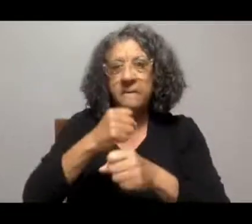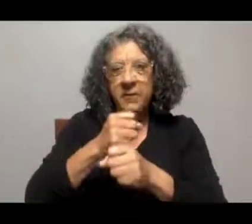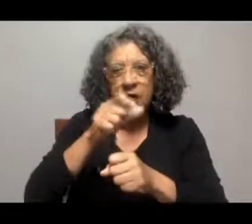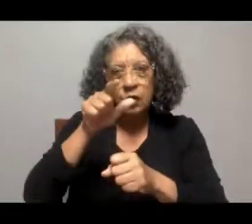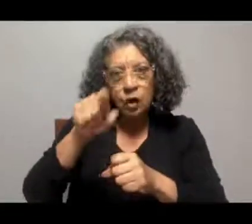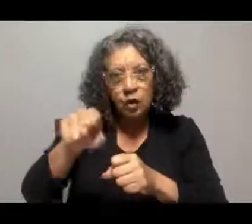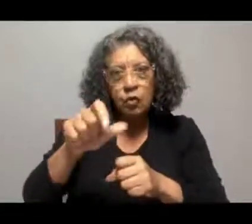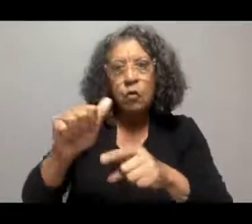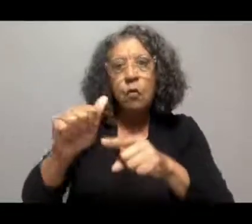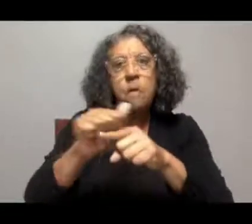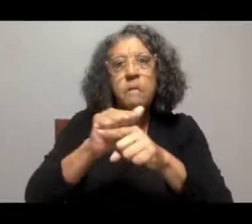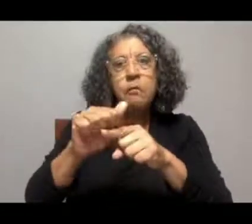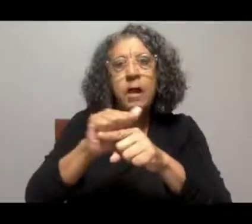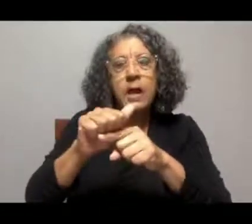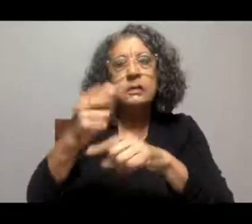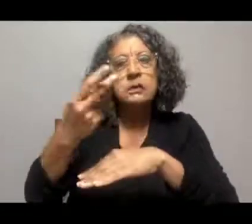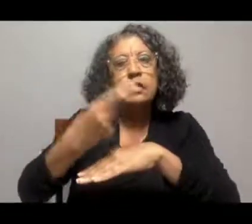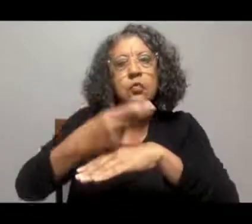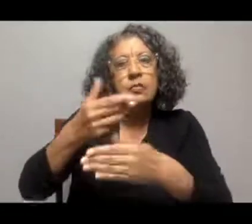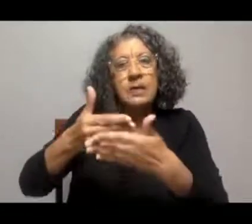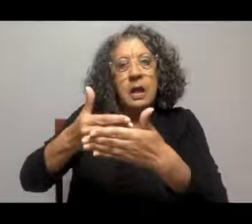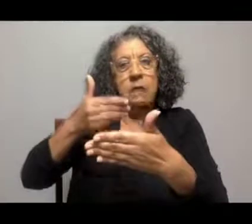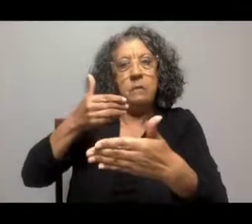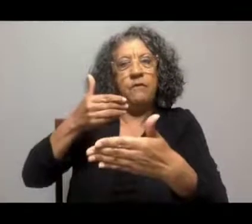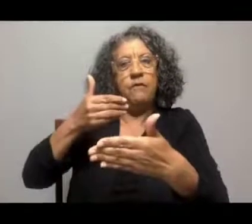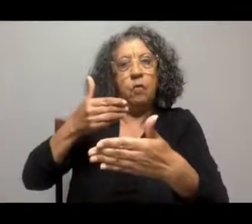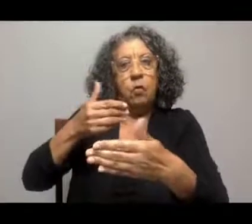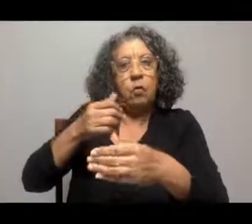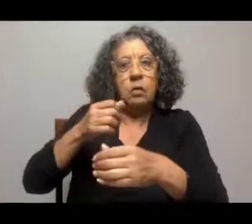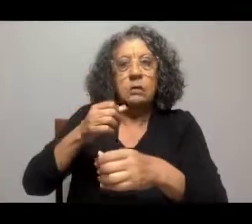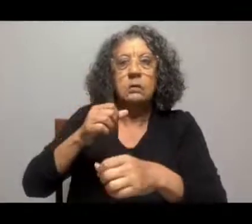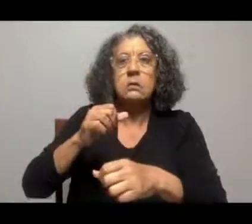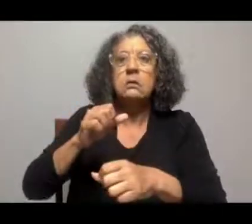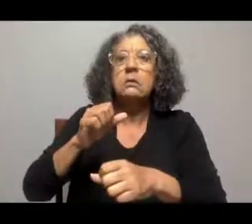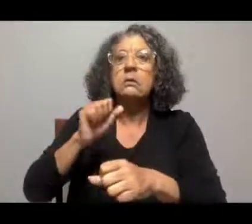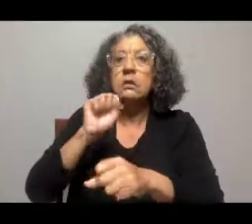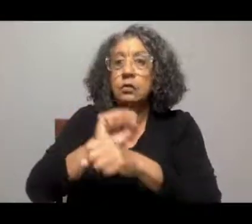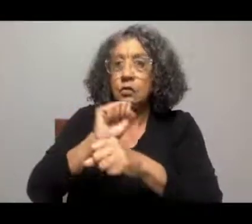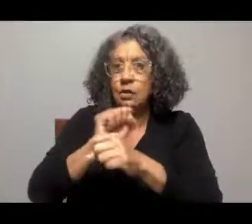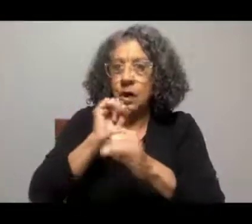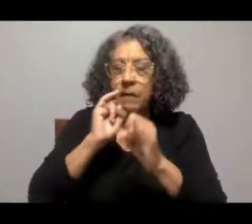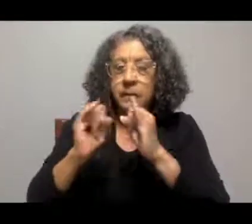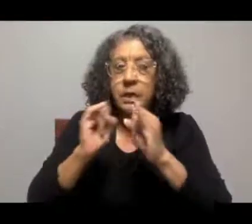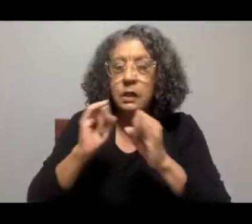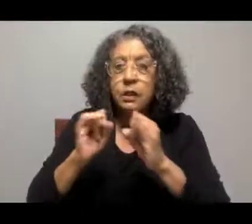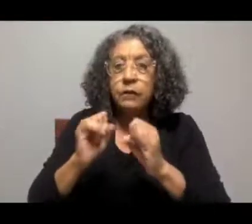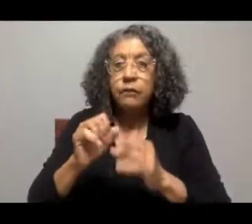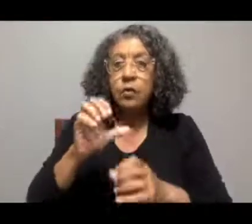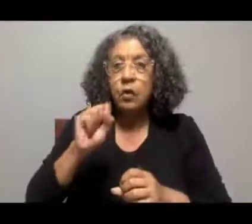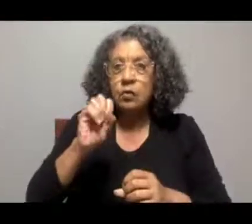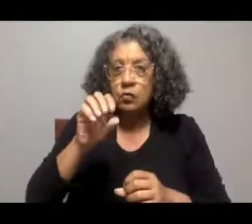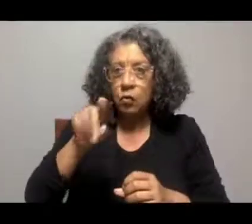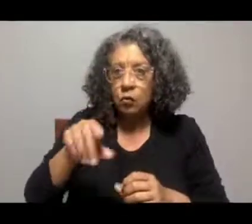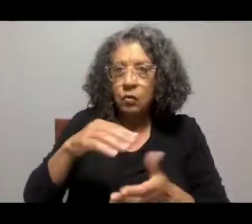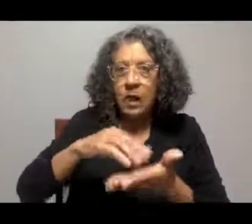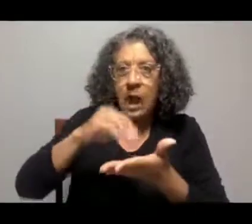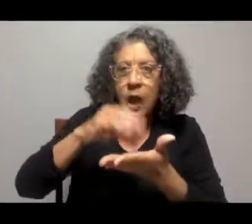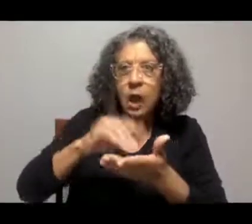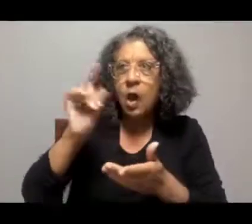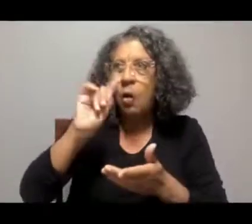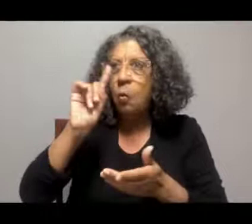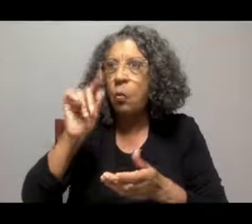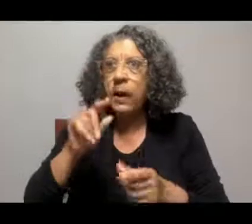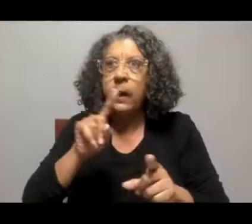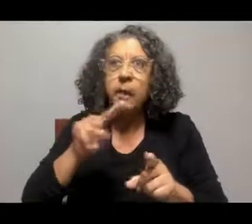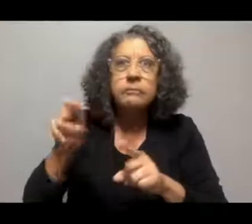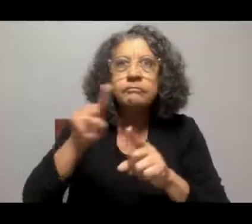make sure you practice 2 days before the job interview so you can learn where